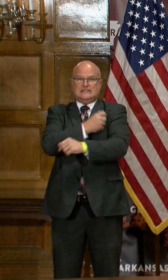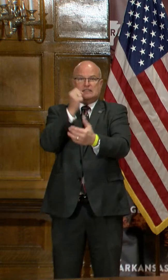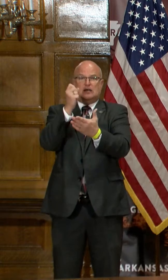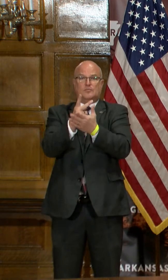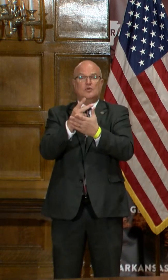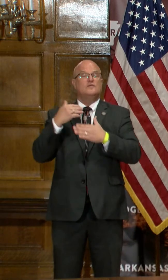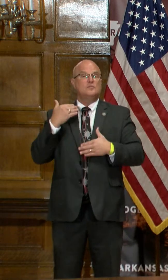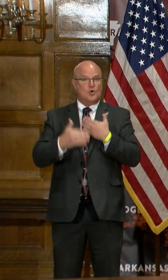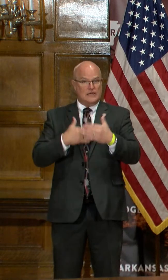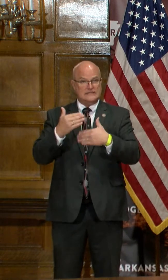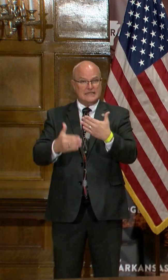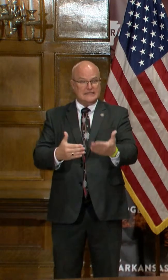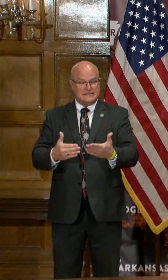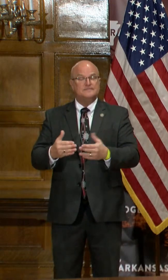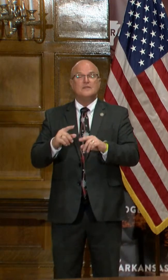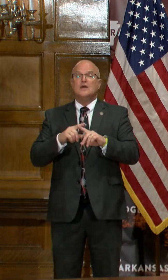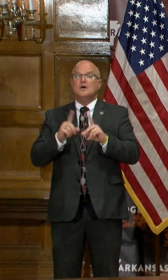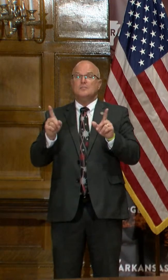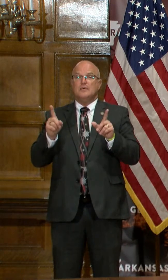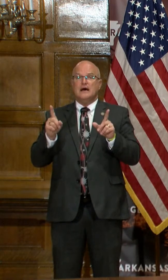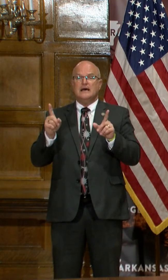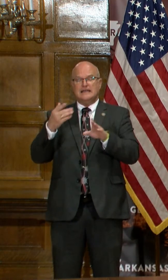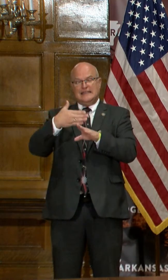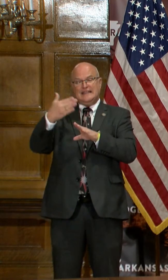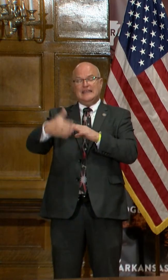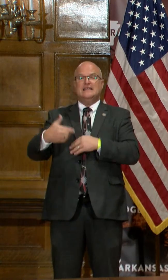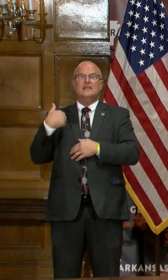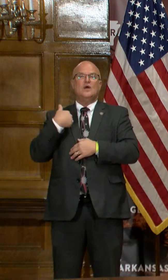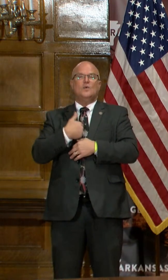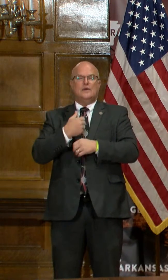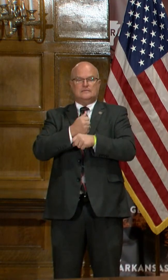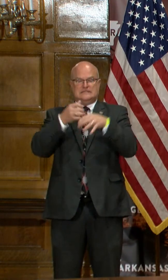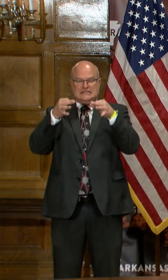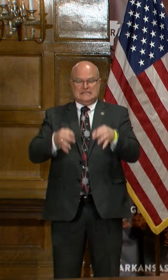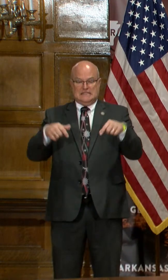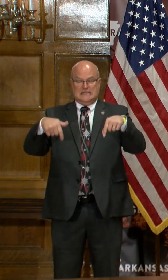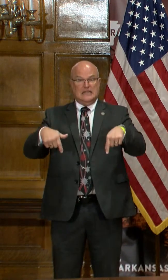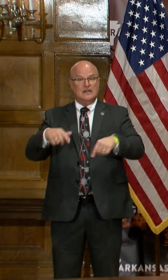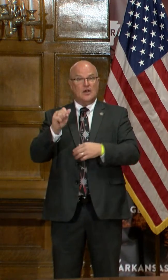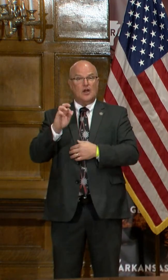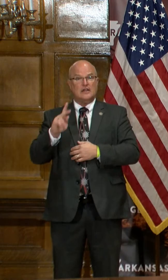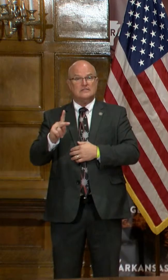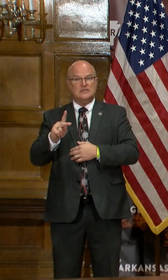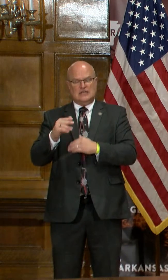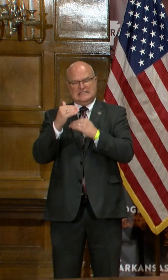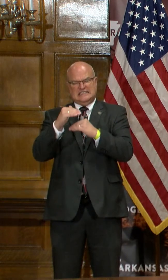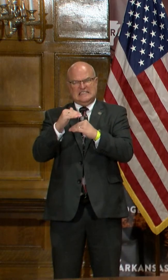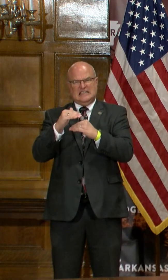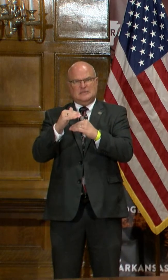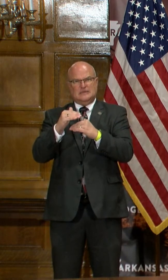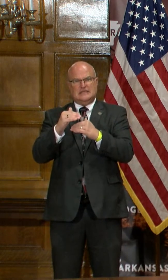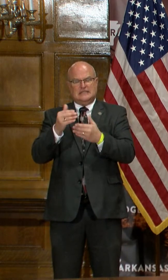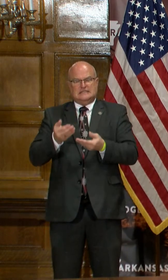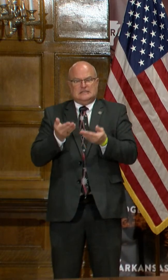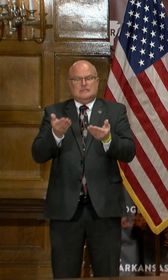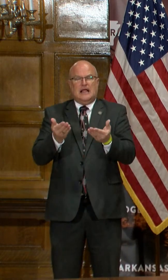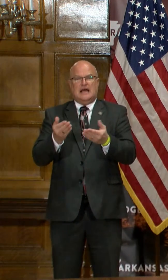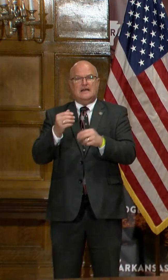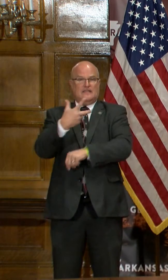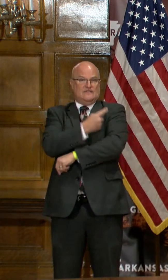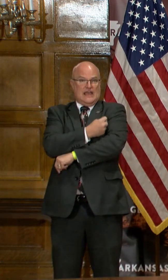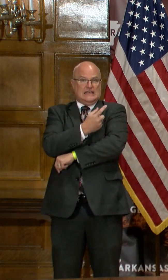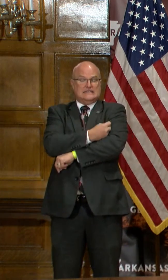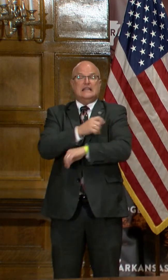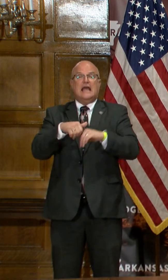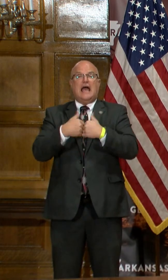approval process. But in the end, we will make decisions here in Arkansas on a limited supply of the vaccine